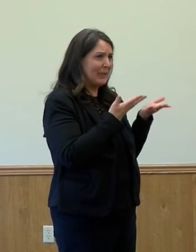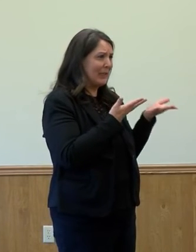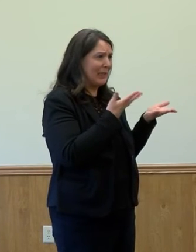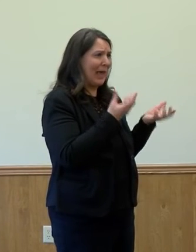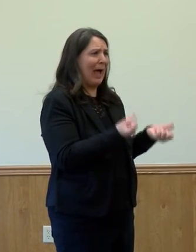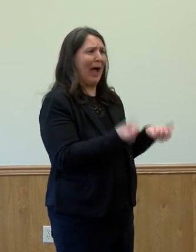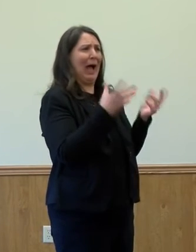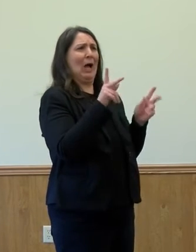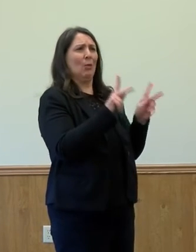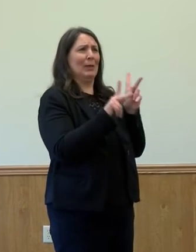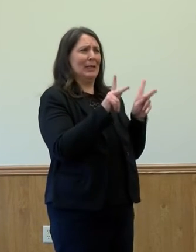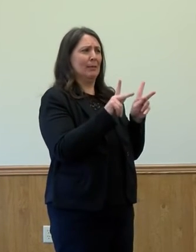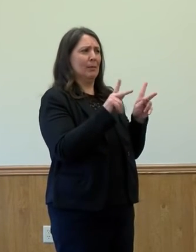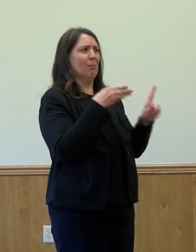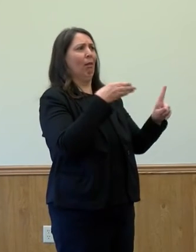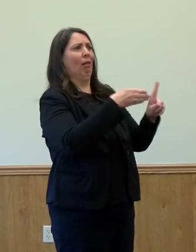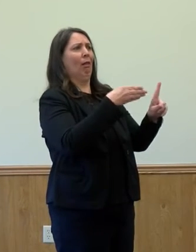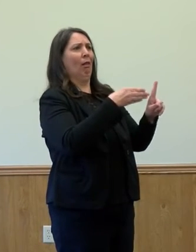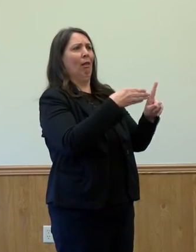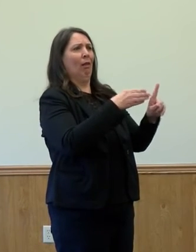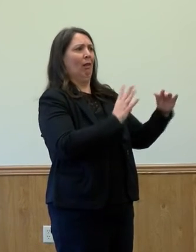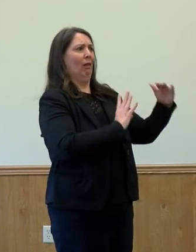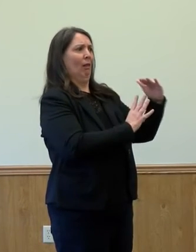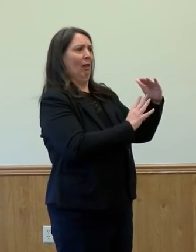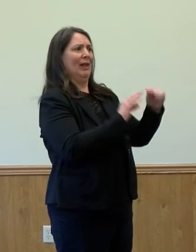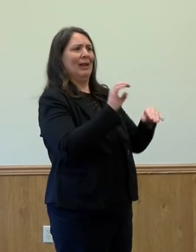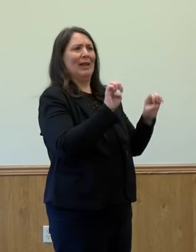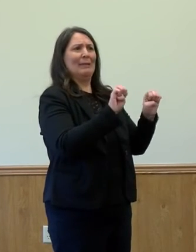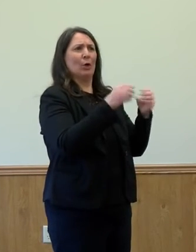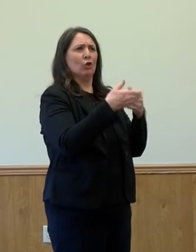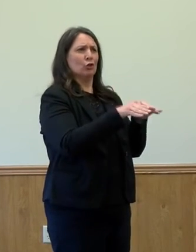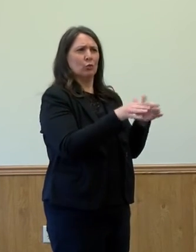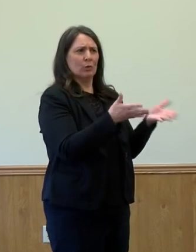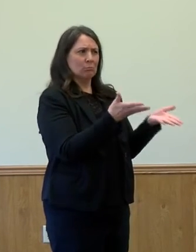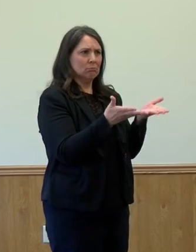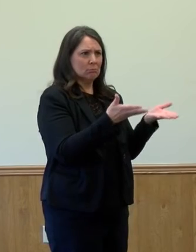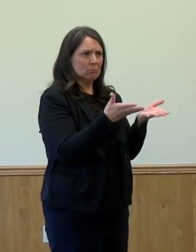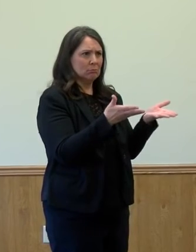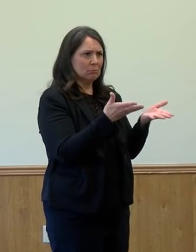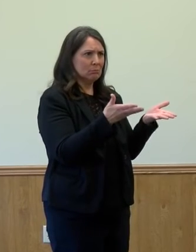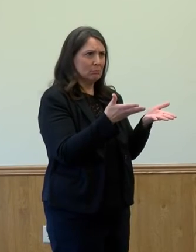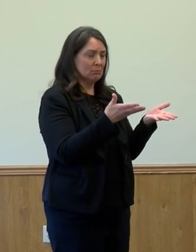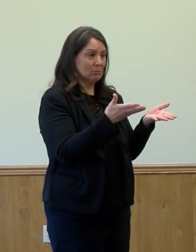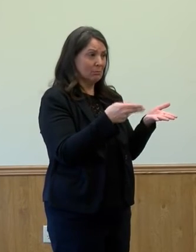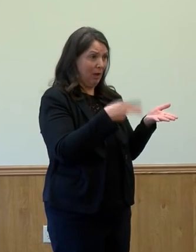how many people are doing this and how it's affecting? I feel like Cassie